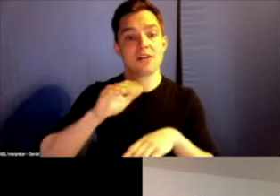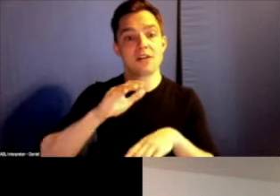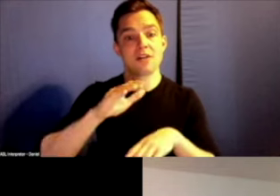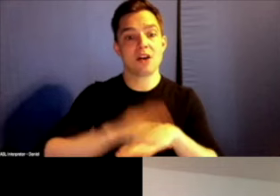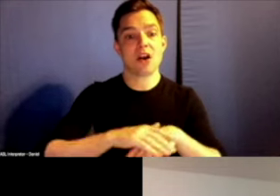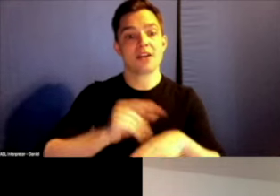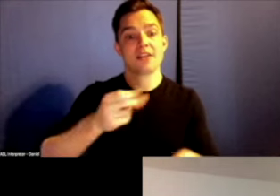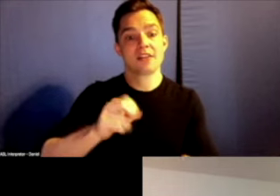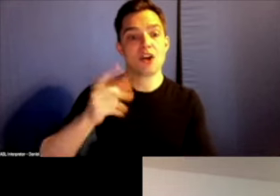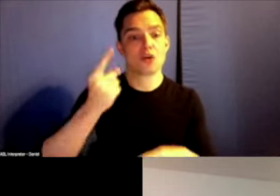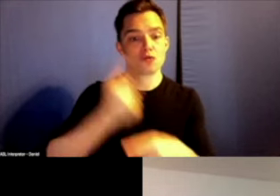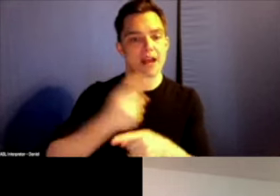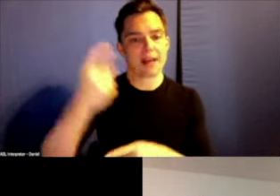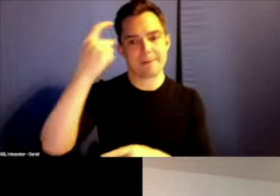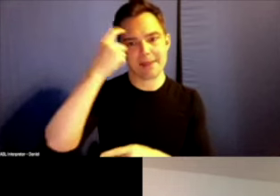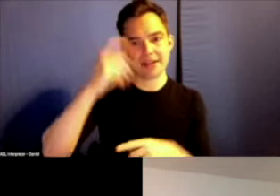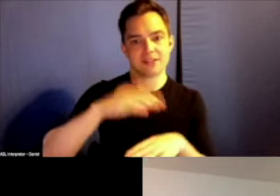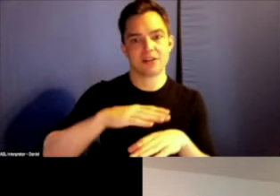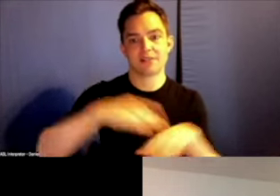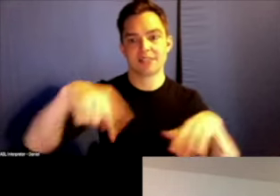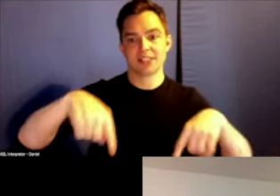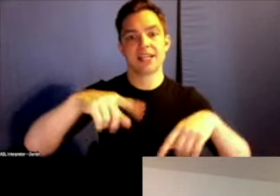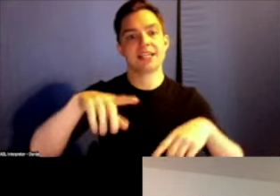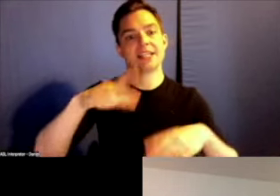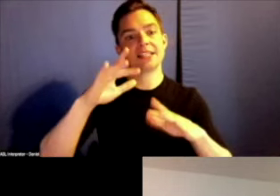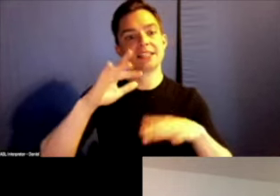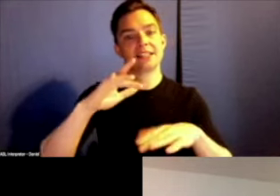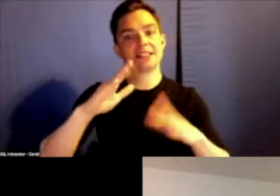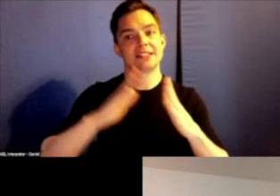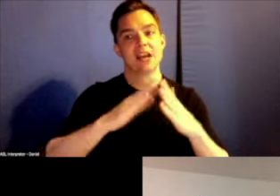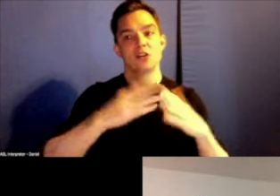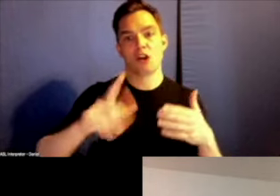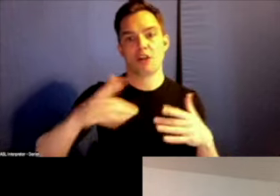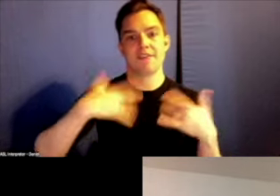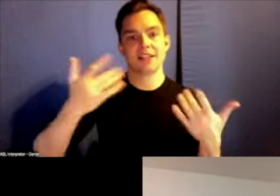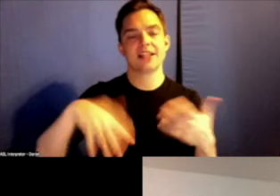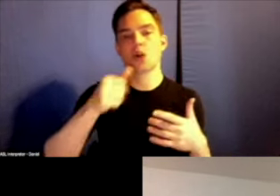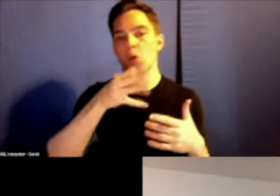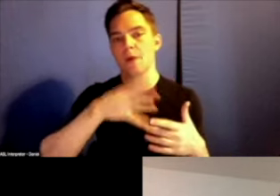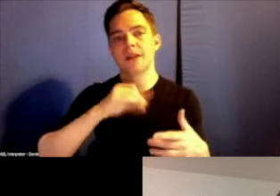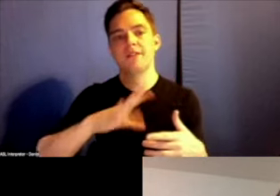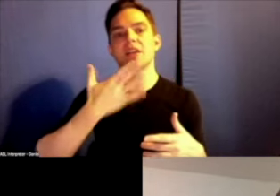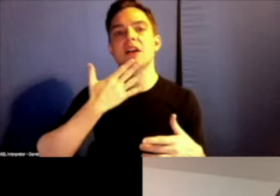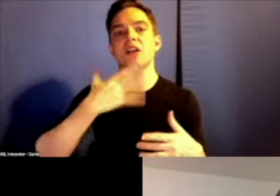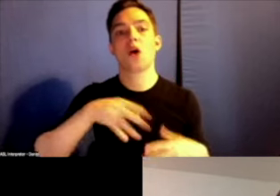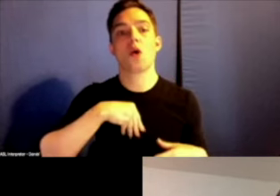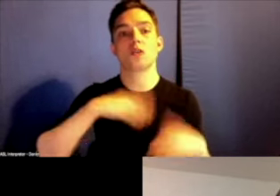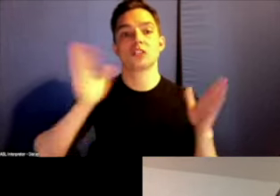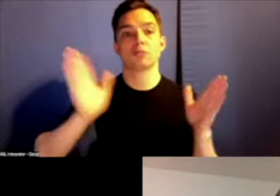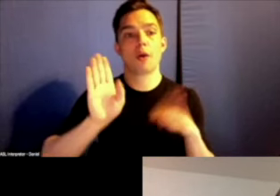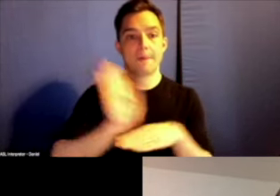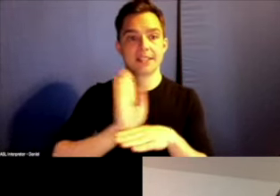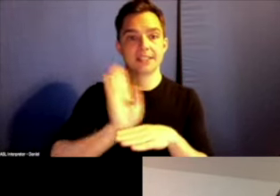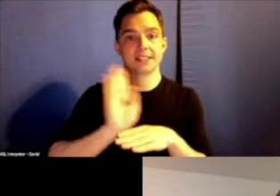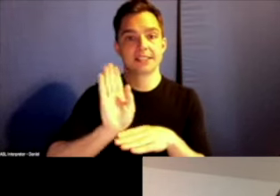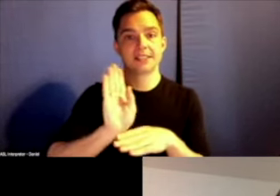Mind for this town hall event. On the Right Mind is a women of color owned small business that